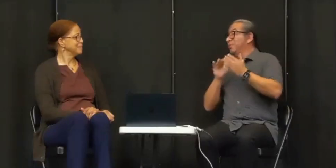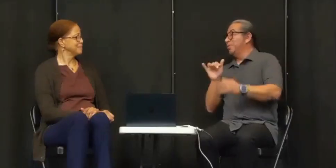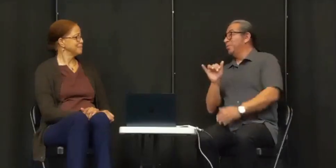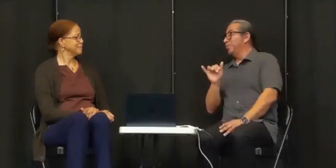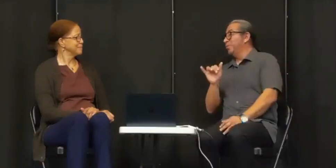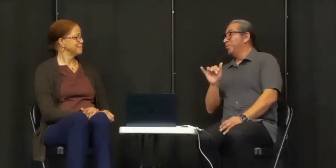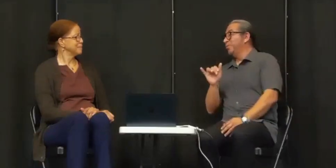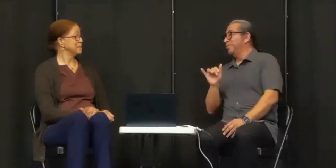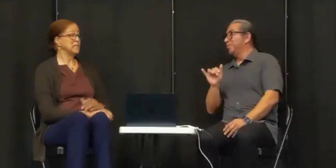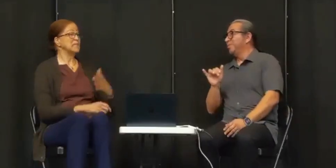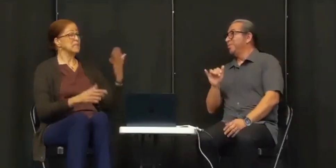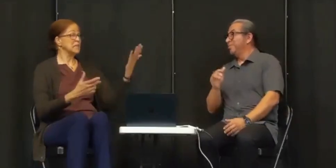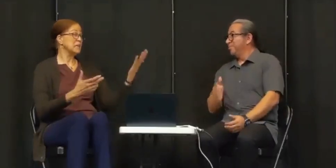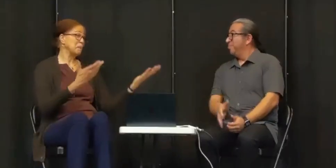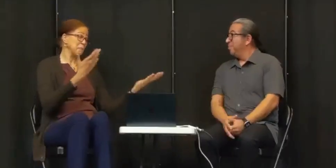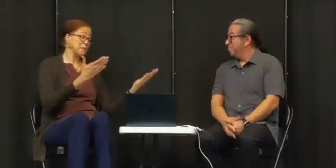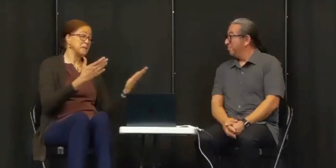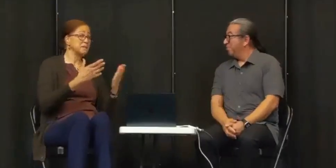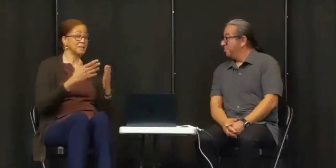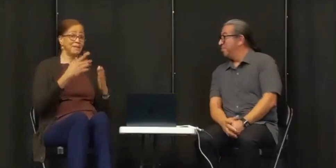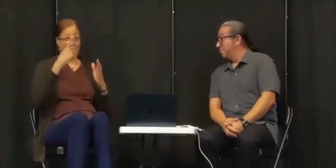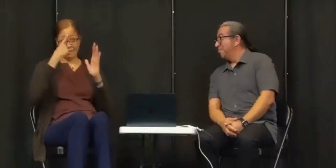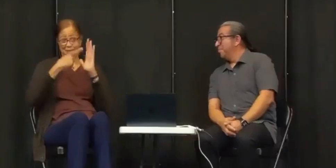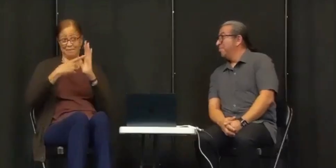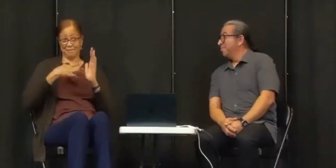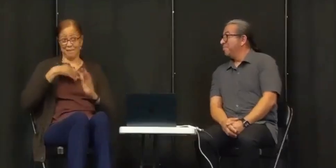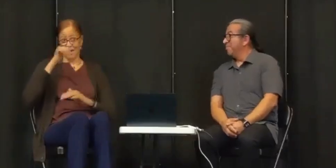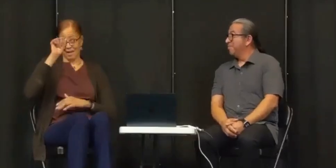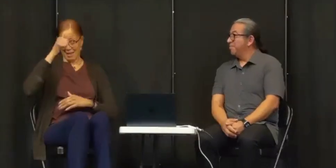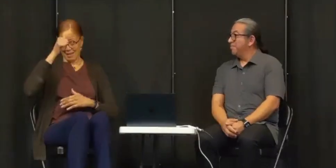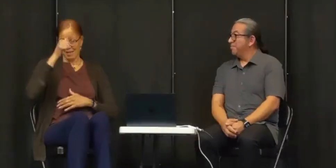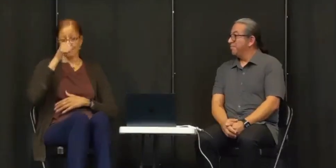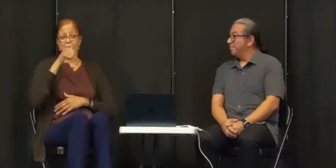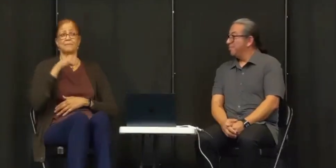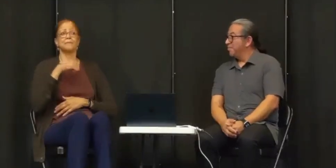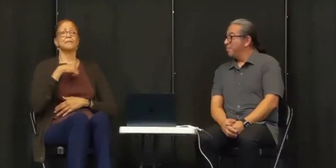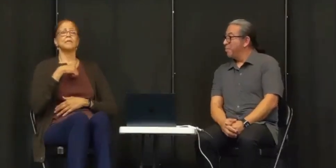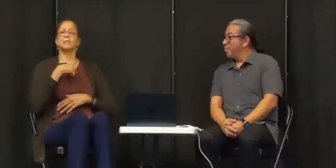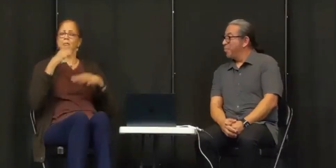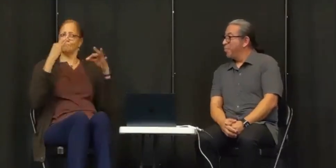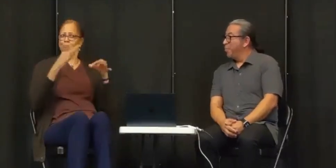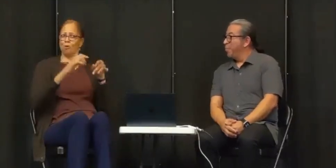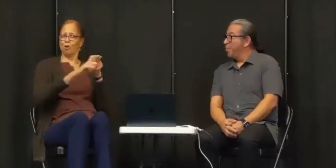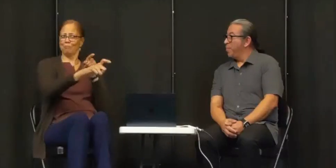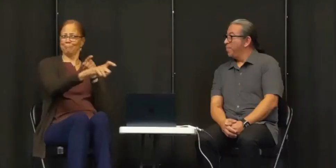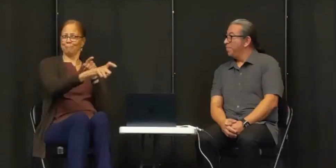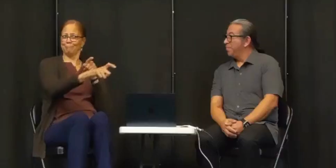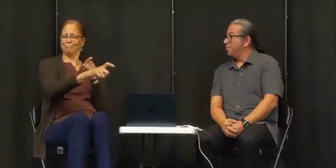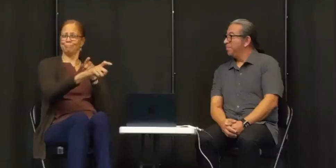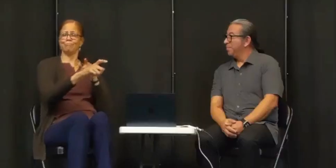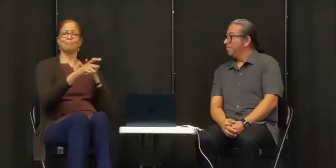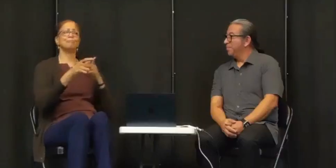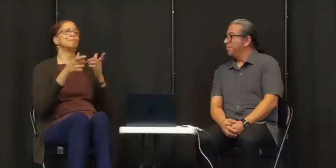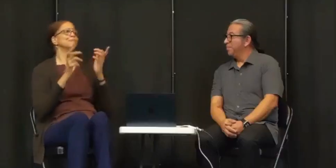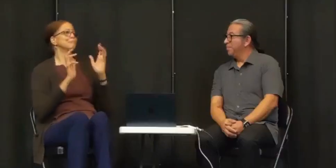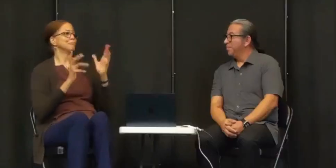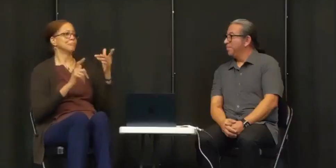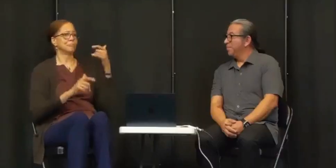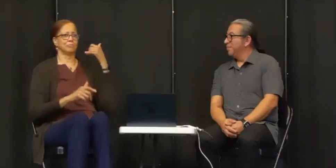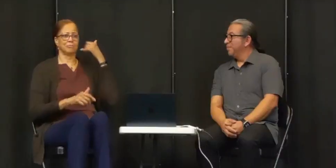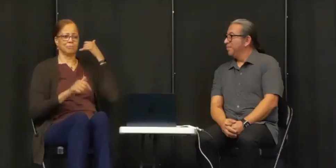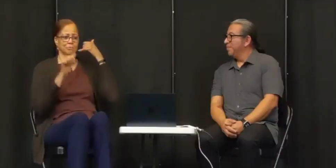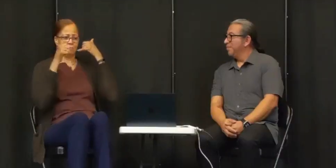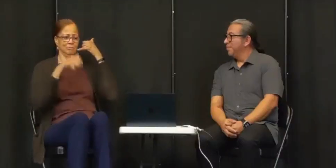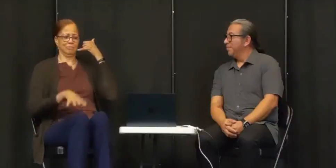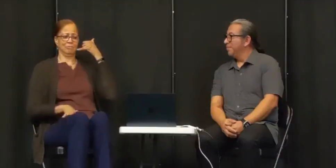approach and emotional approach as well. Yeah, and it may be, for example, my aunt decided to, I